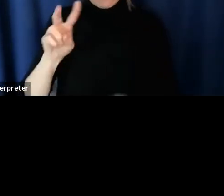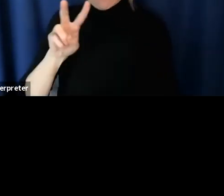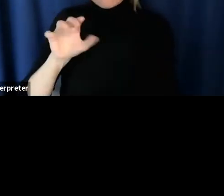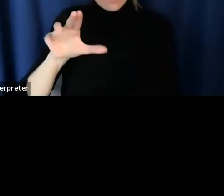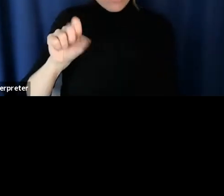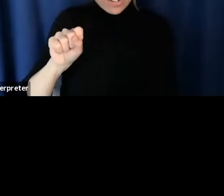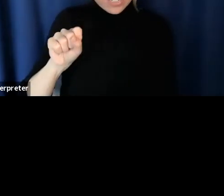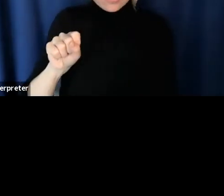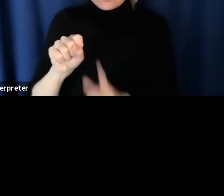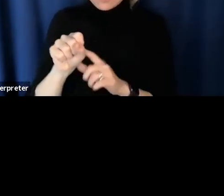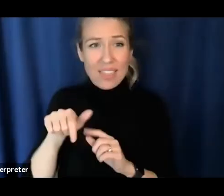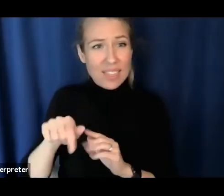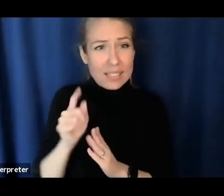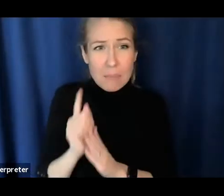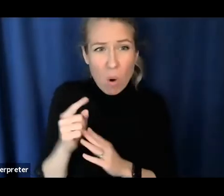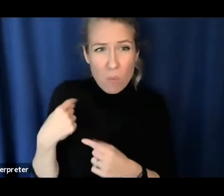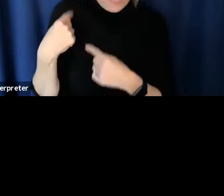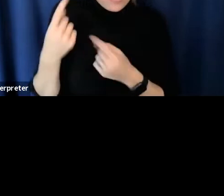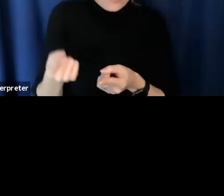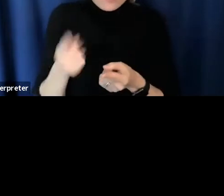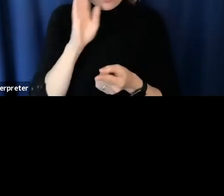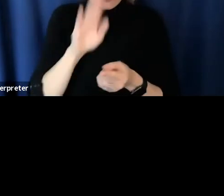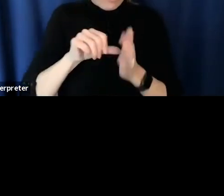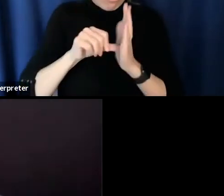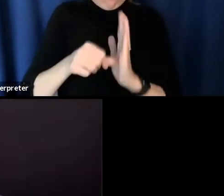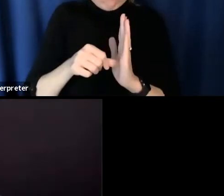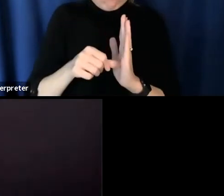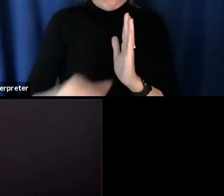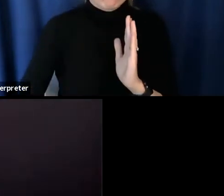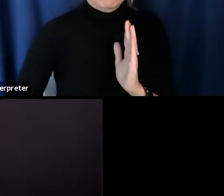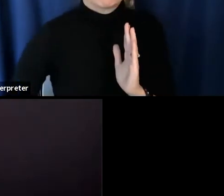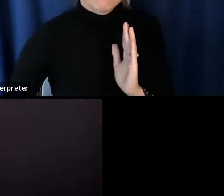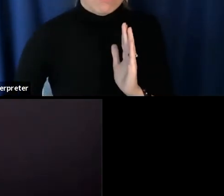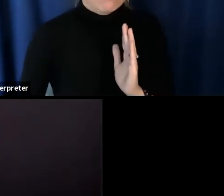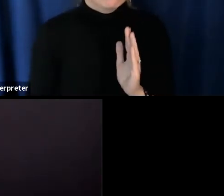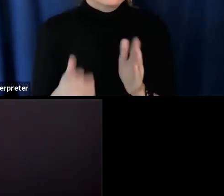its transmission would dictate to some of the moves that we make.